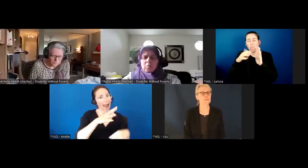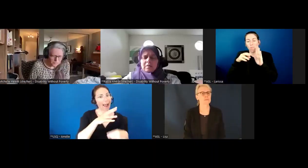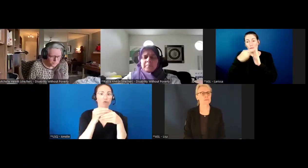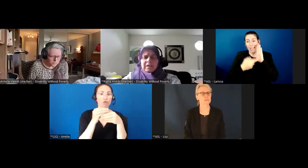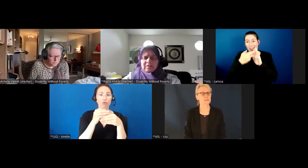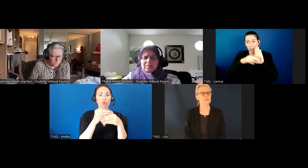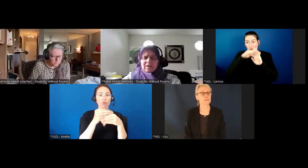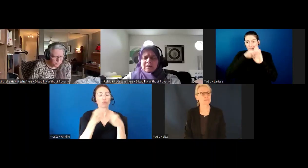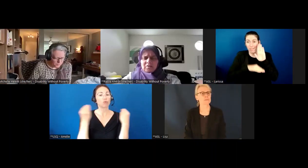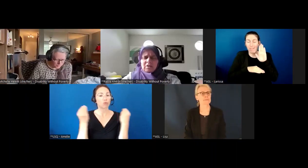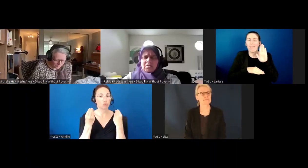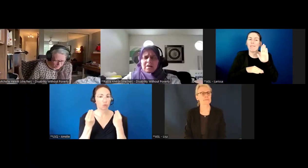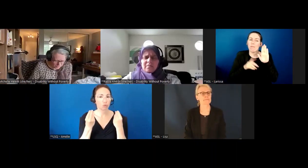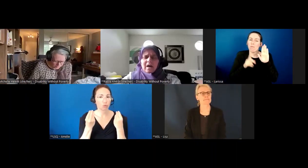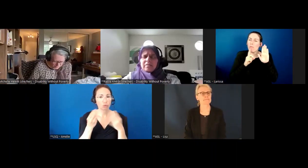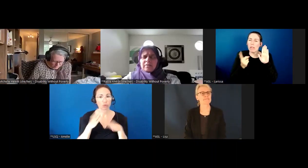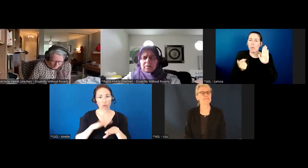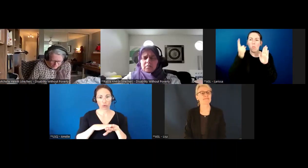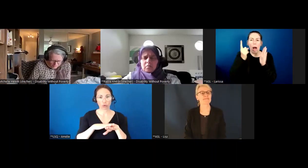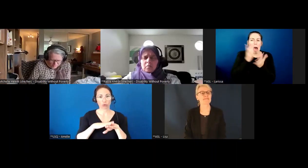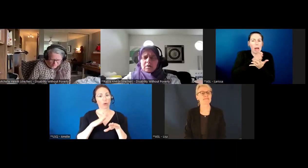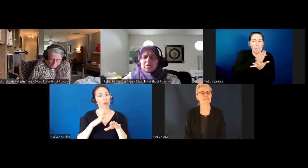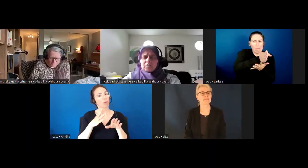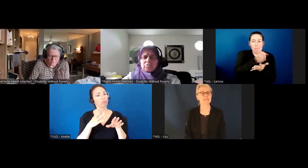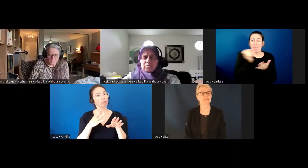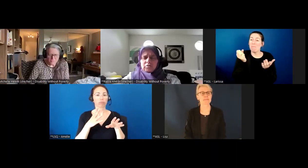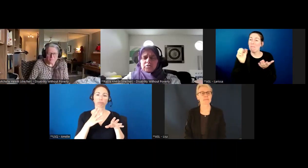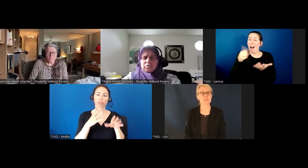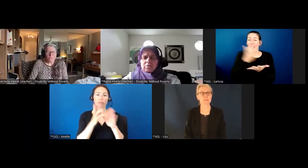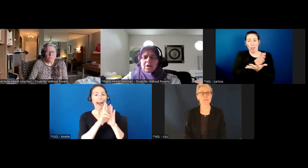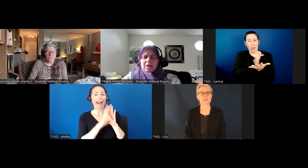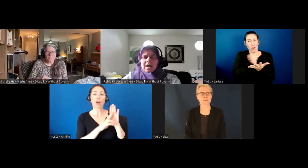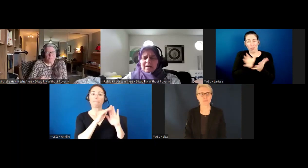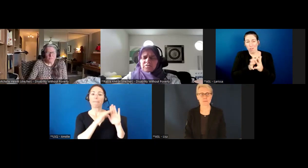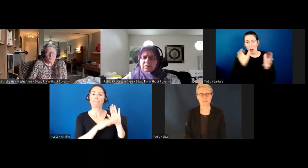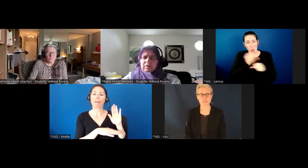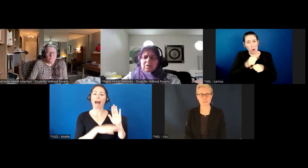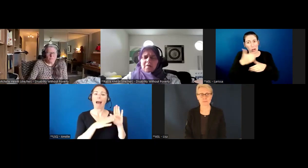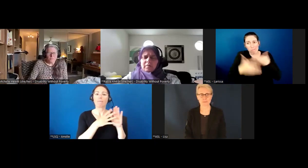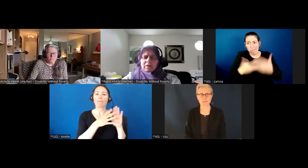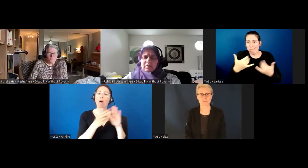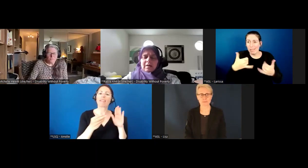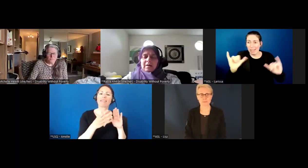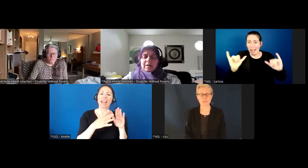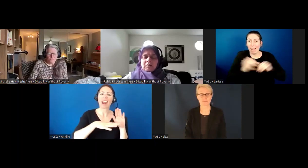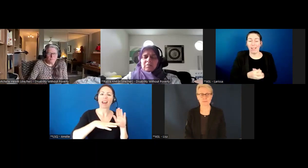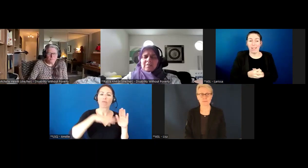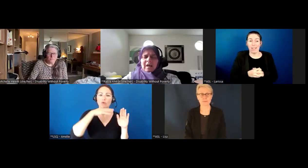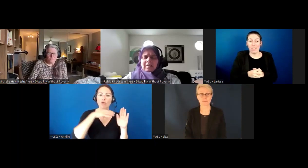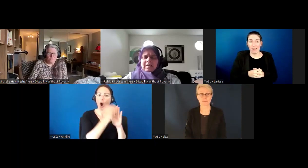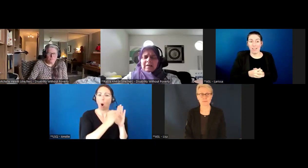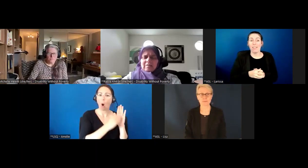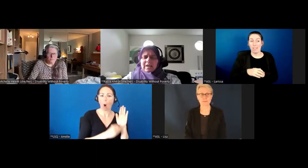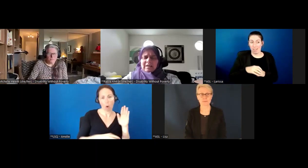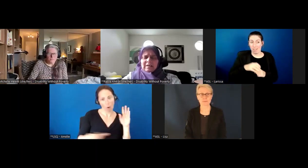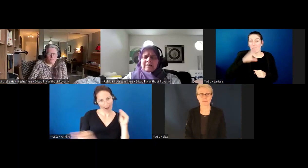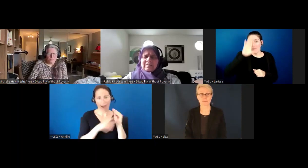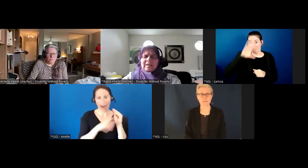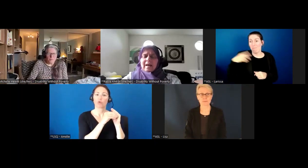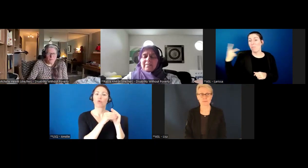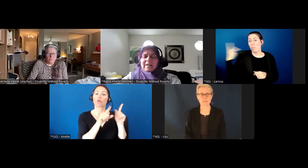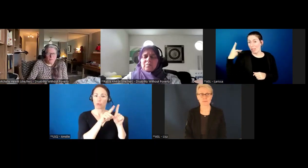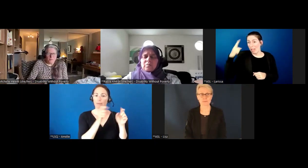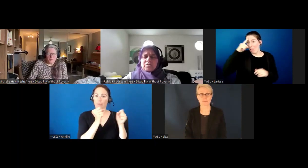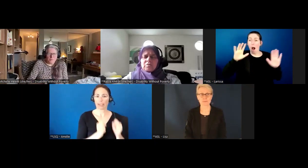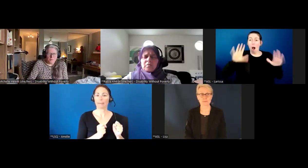is one piece of it. There's a lot of other work still to do. Actually, we thought we were going to, settle in and take it easy